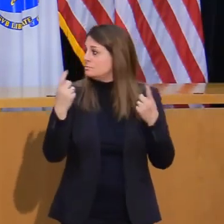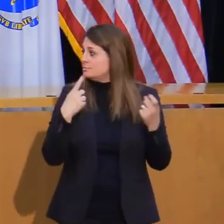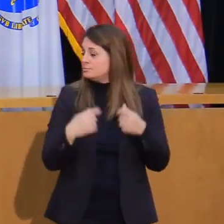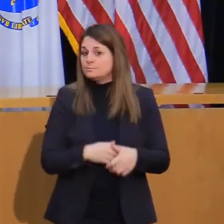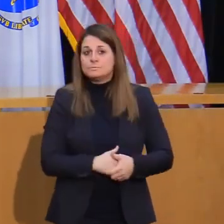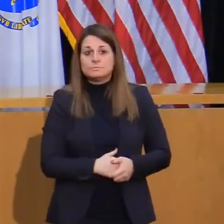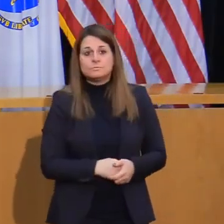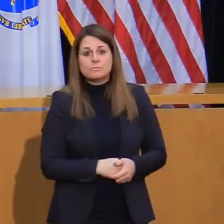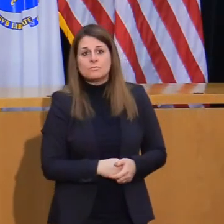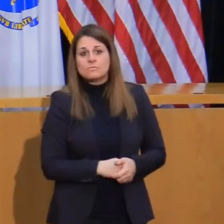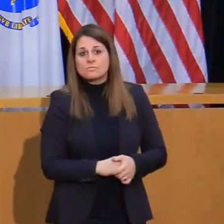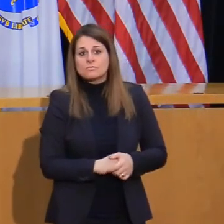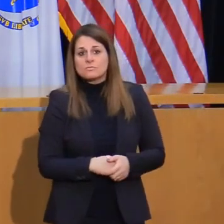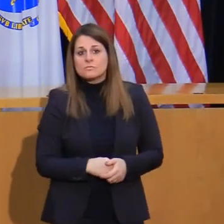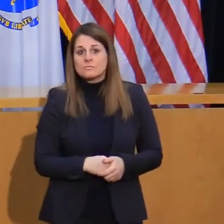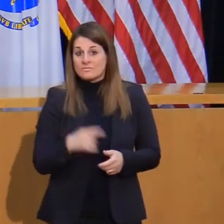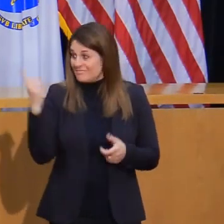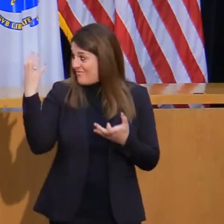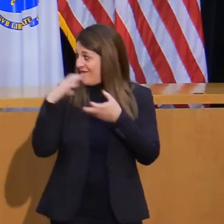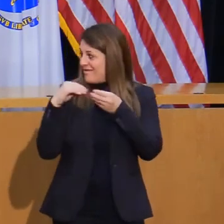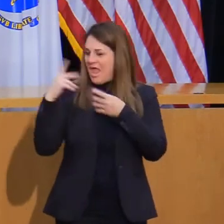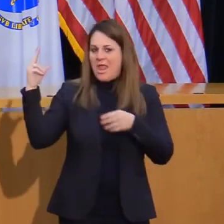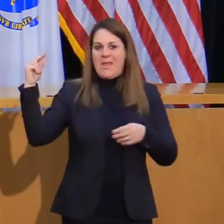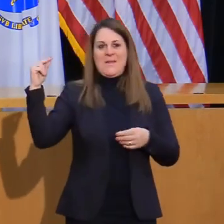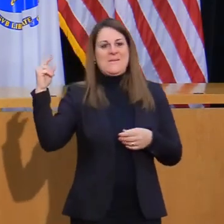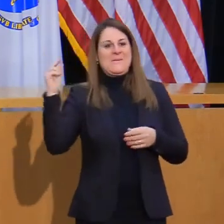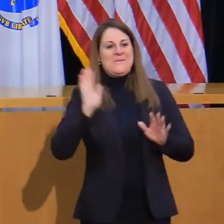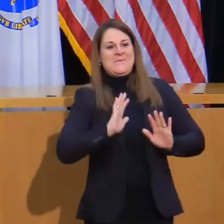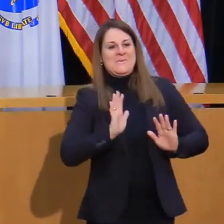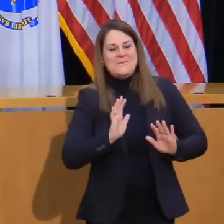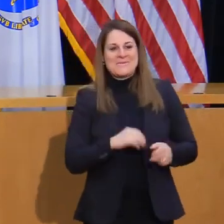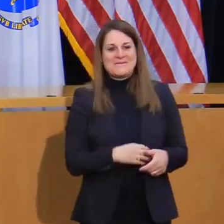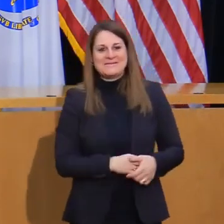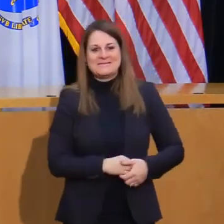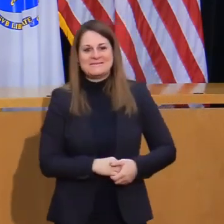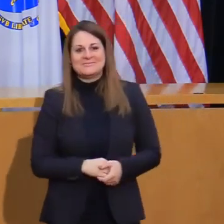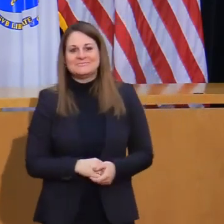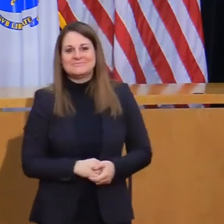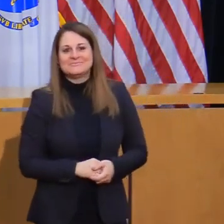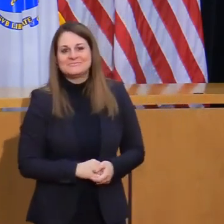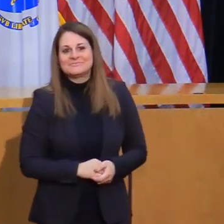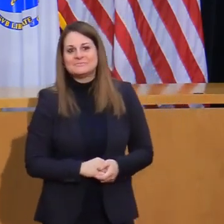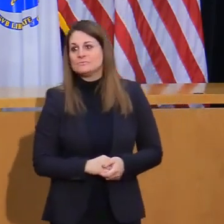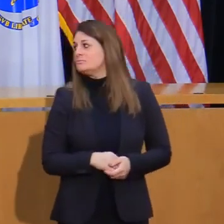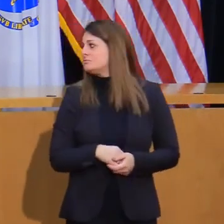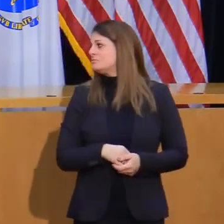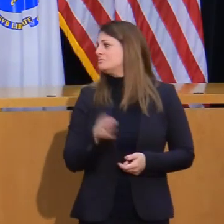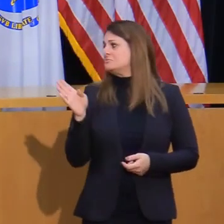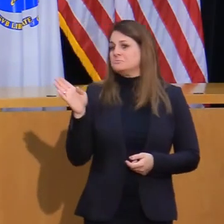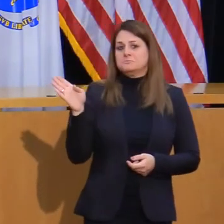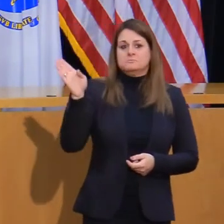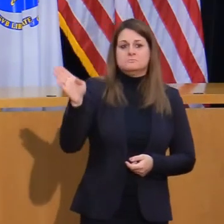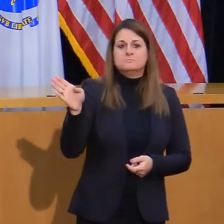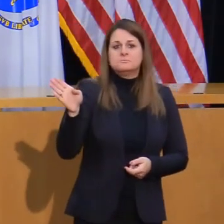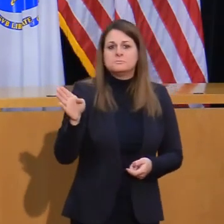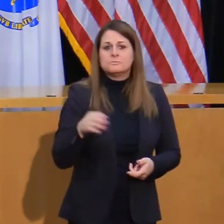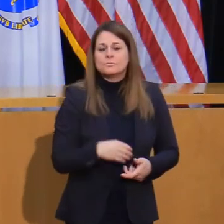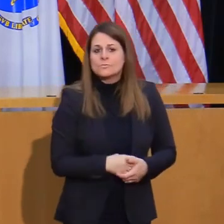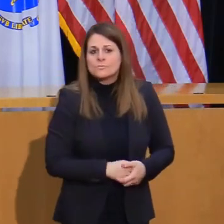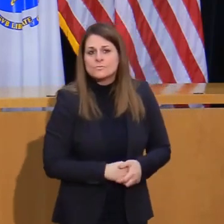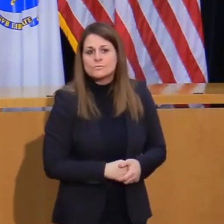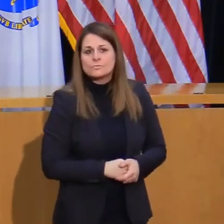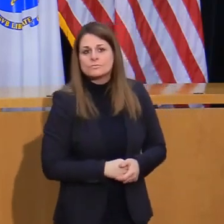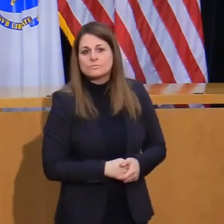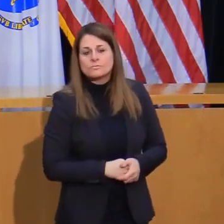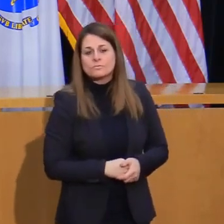you want to speak, Chris? Okay. Governor, quick question about the redirecting of the tens of millions of dollars